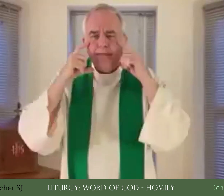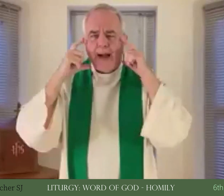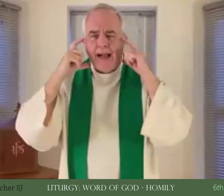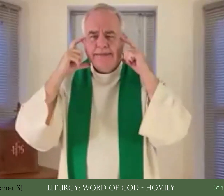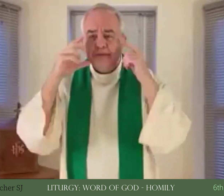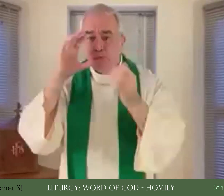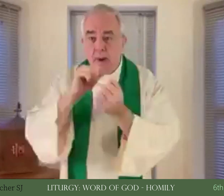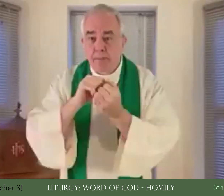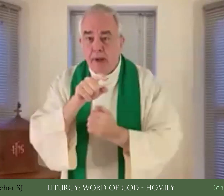masks, remember?